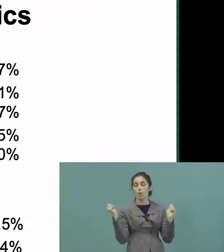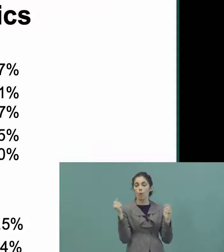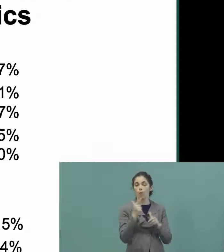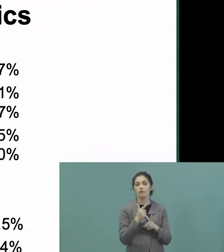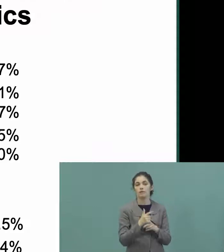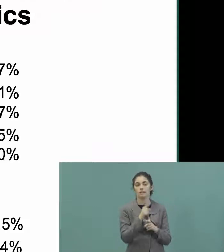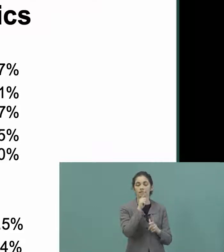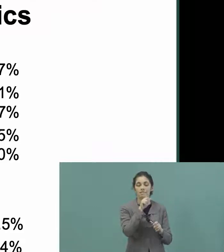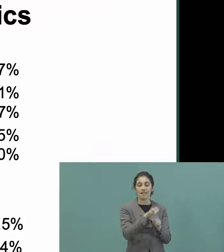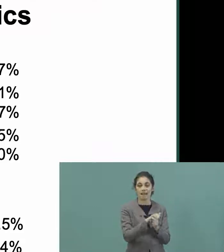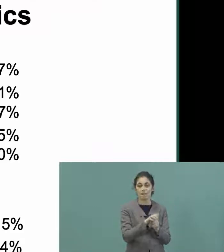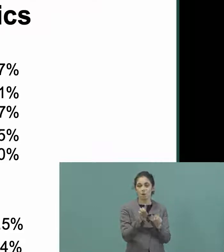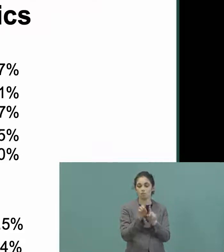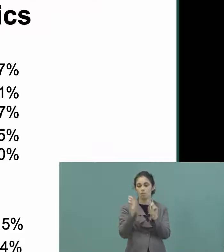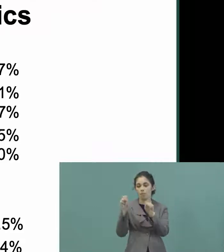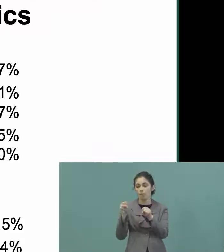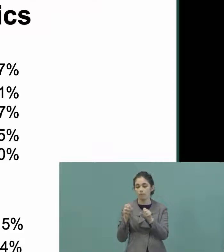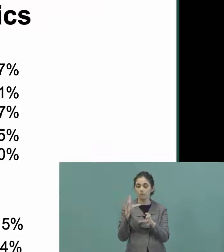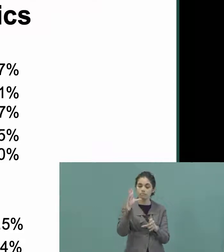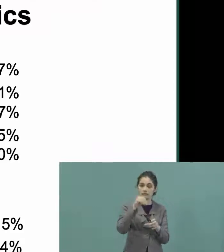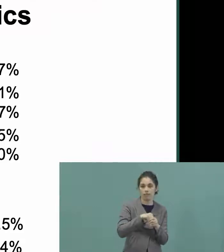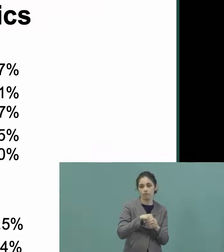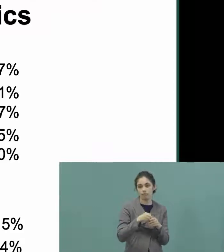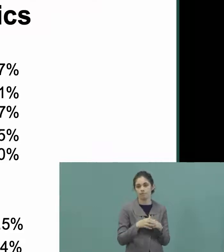lab confirmed and probable together.